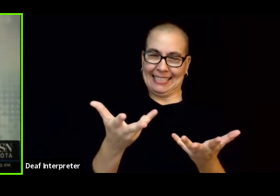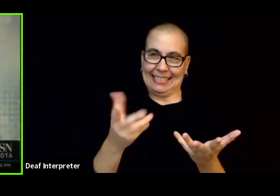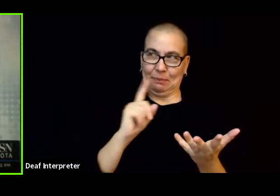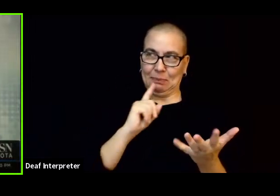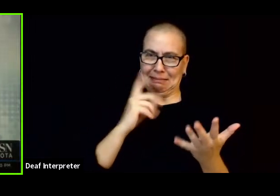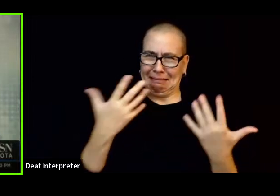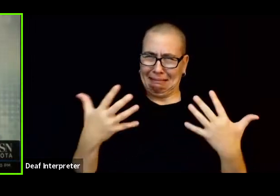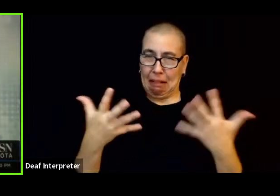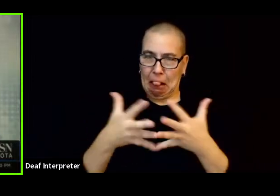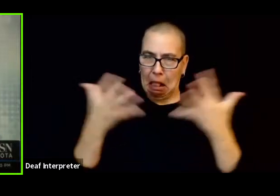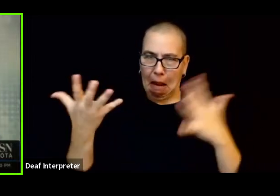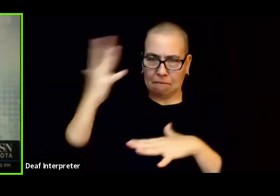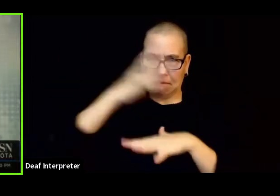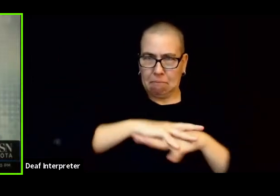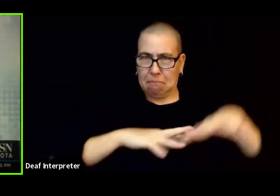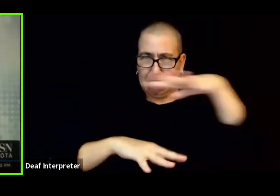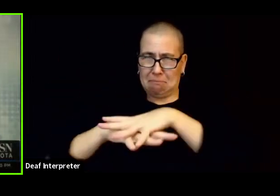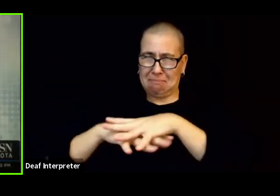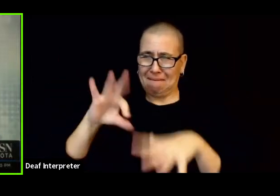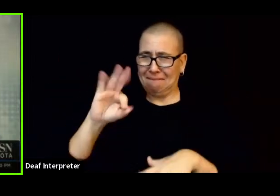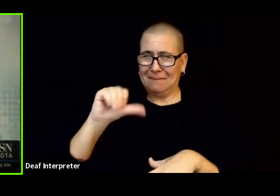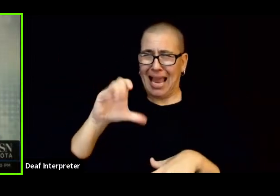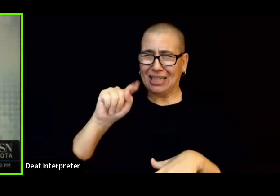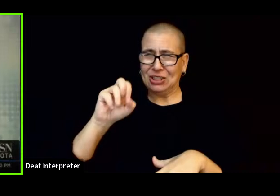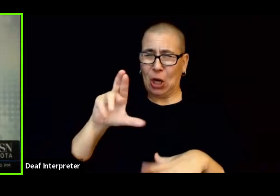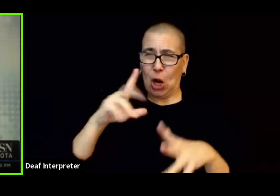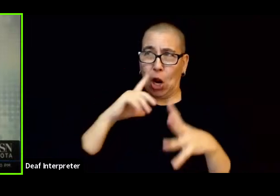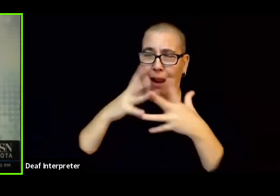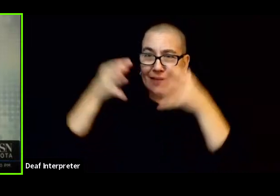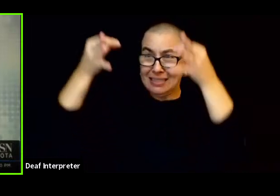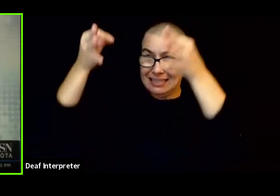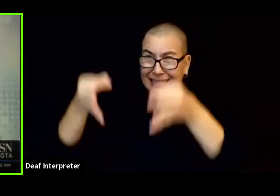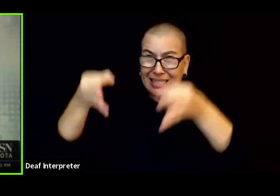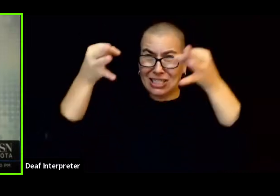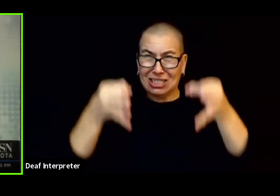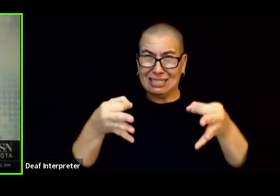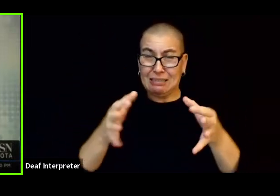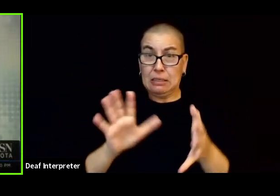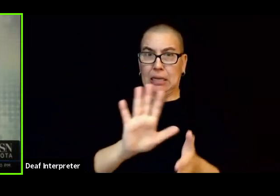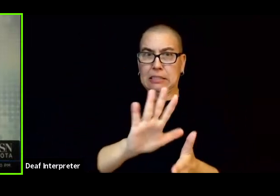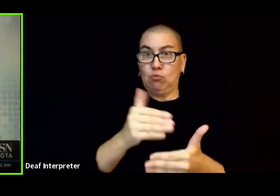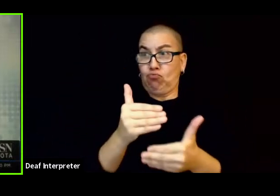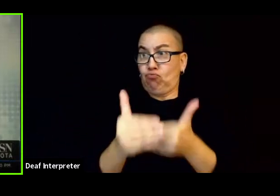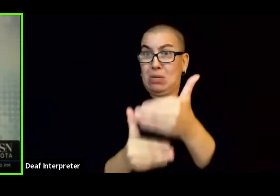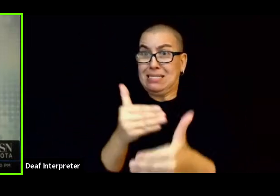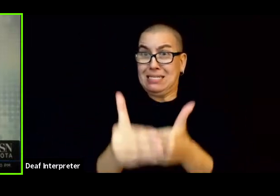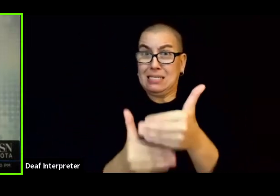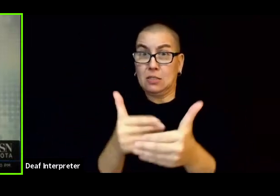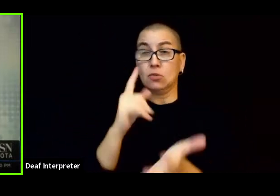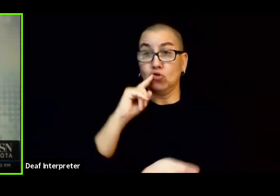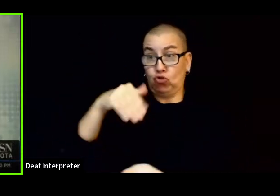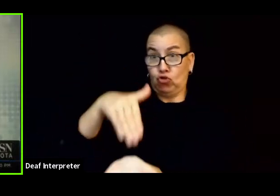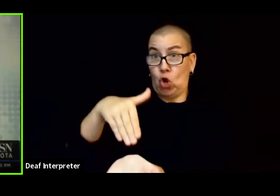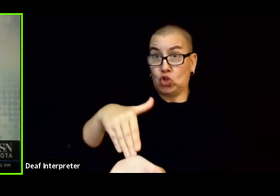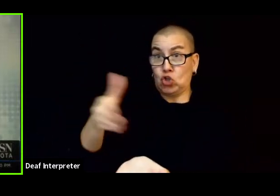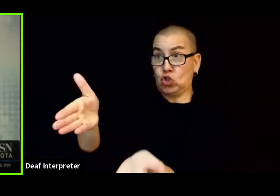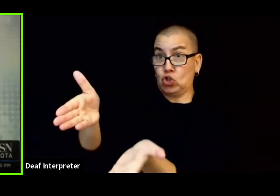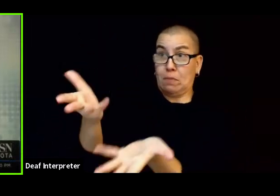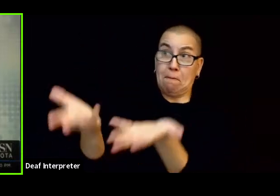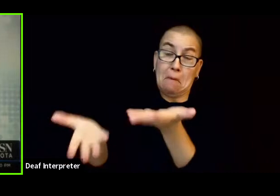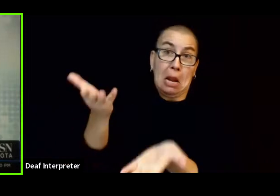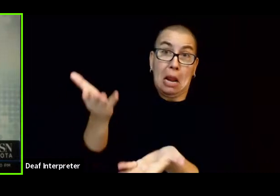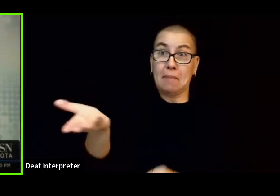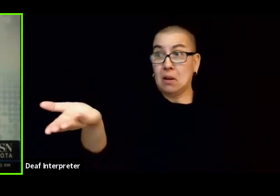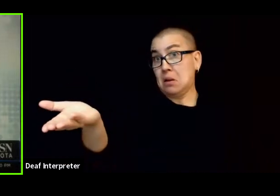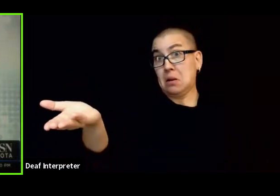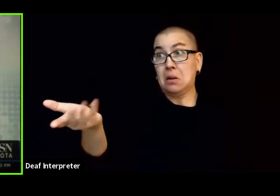process that I've described, and we can certainly get Dr. Hick on a call in the near future here to give you more